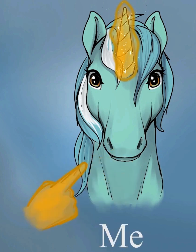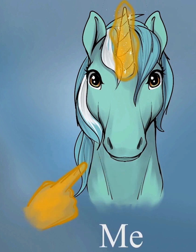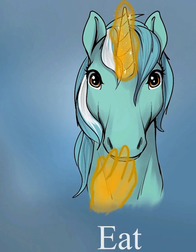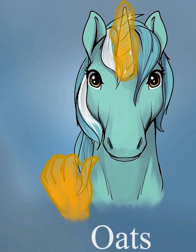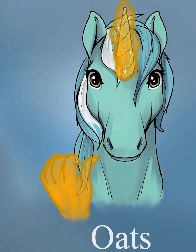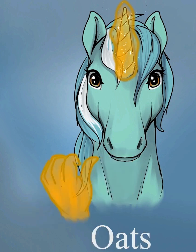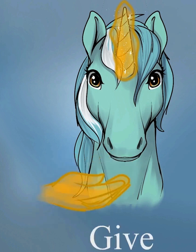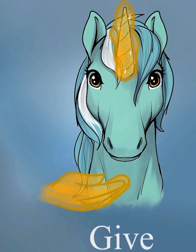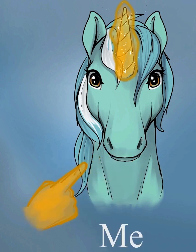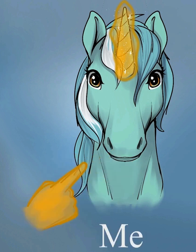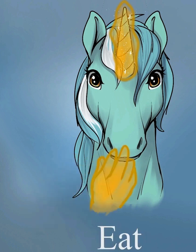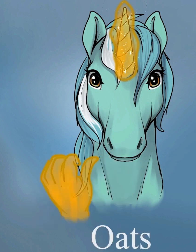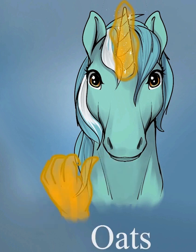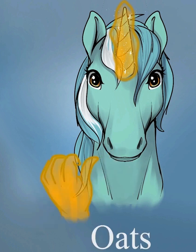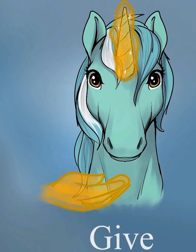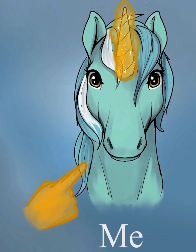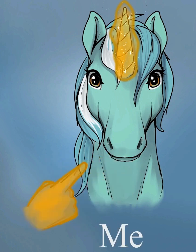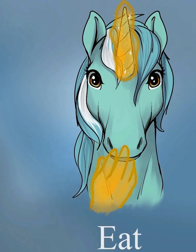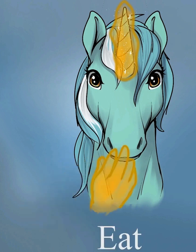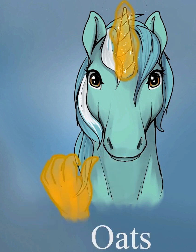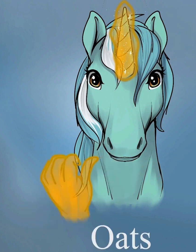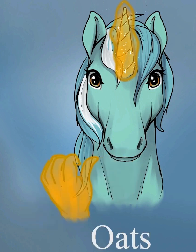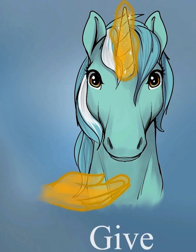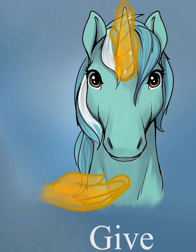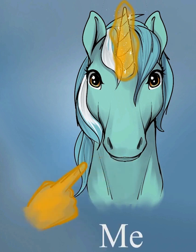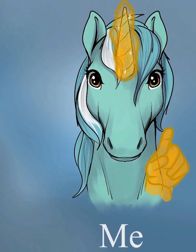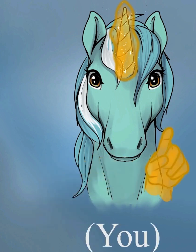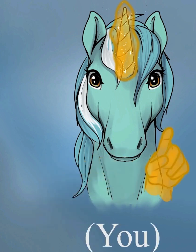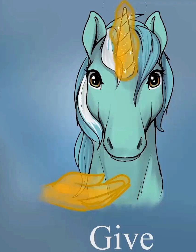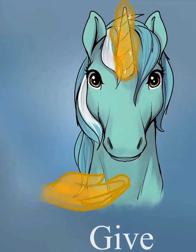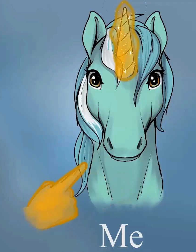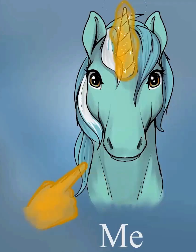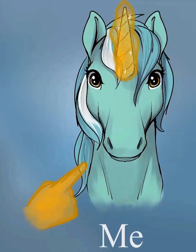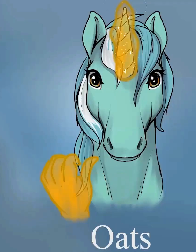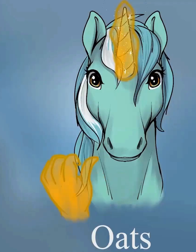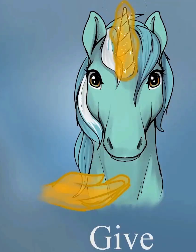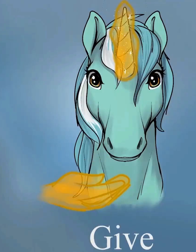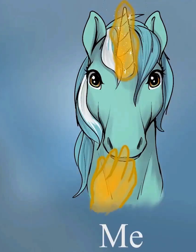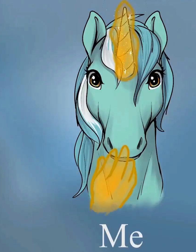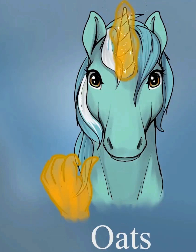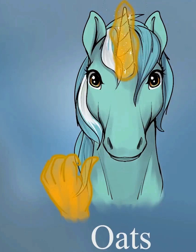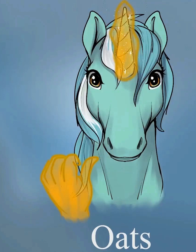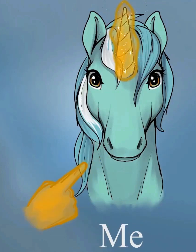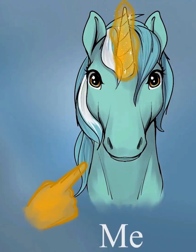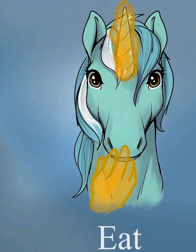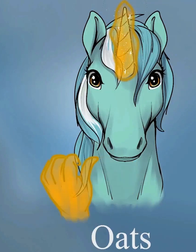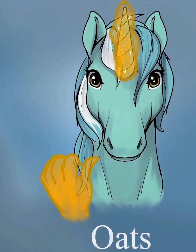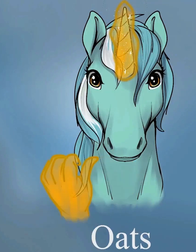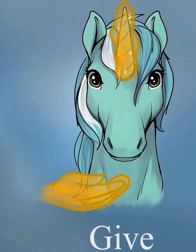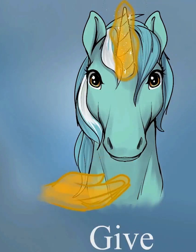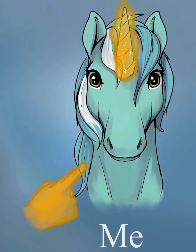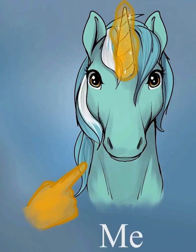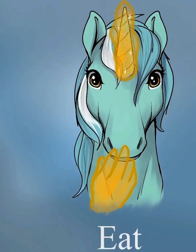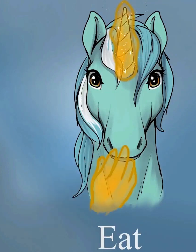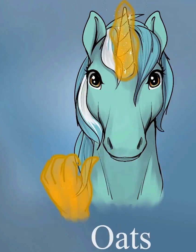me oats, give me oats, give me oats, give me you. Give me oats, give me oats, me oats, give me